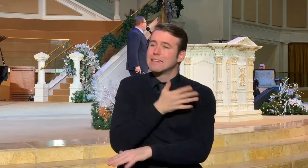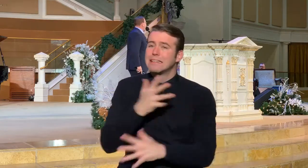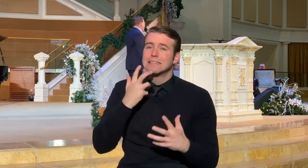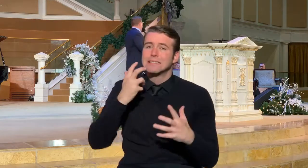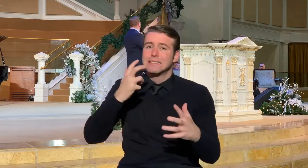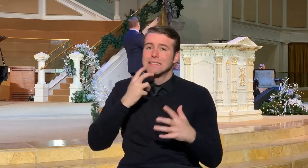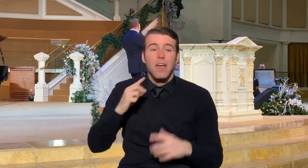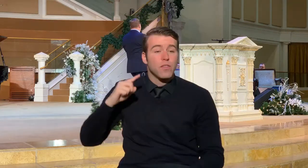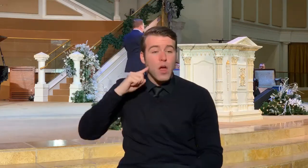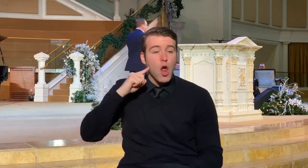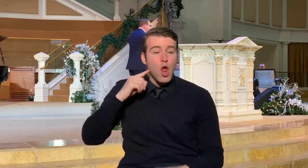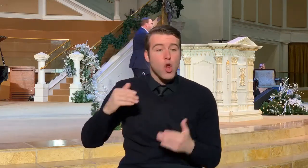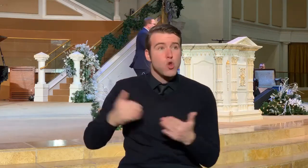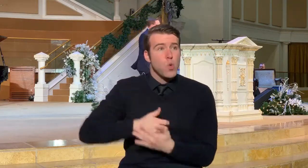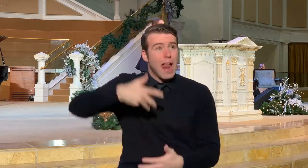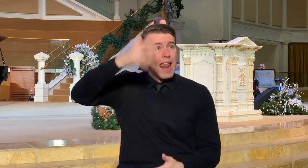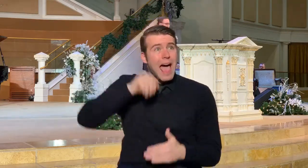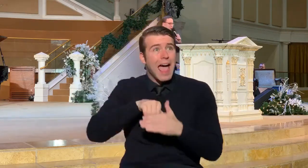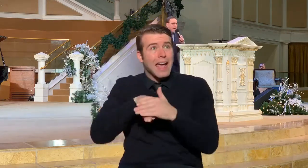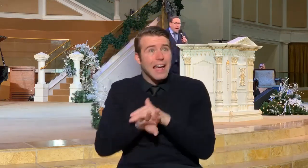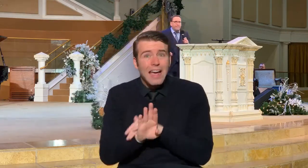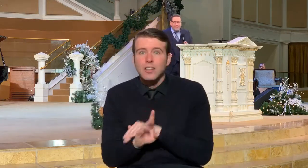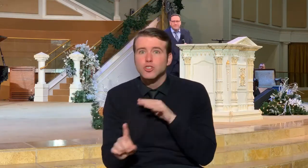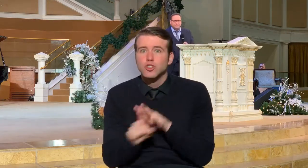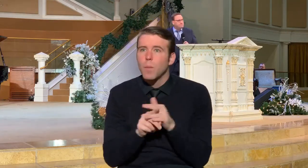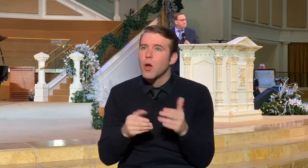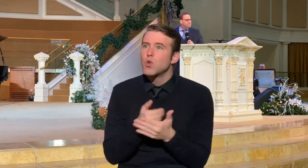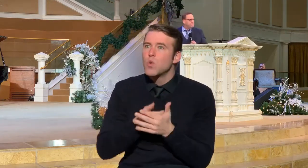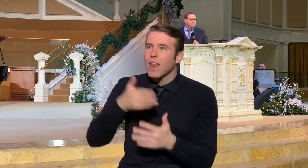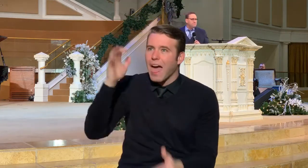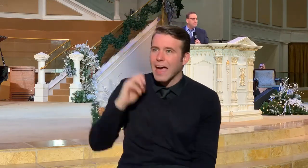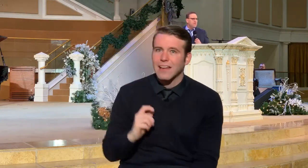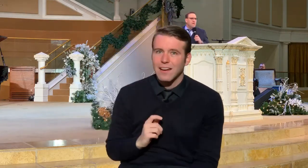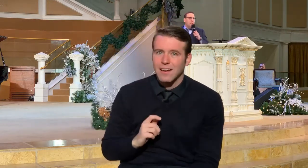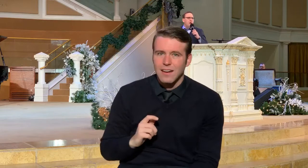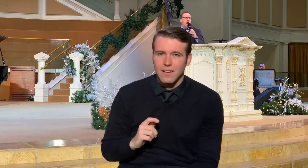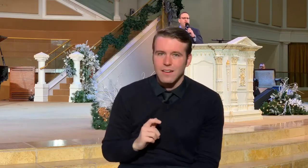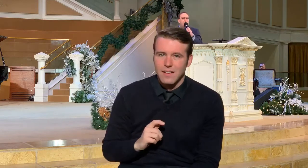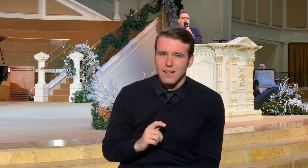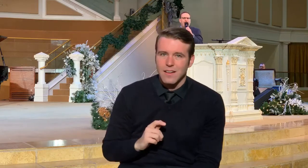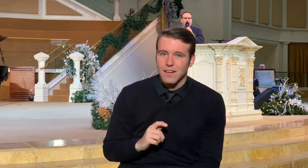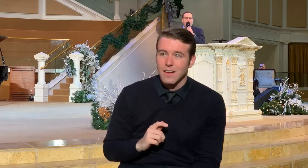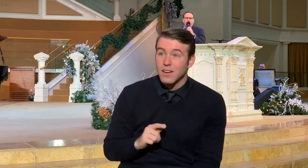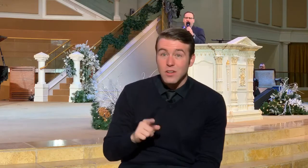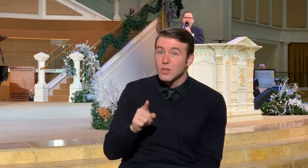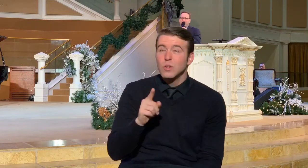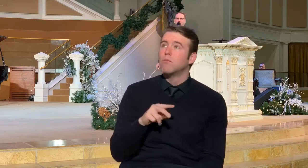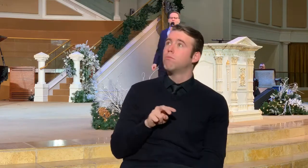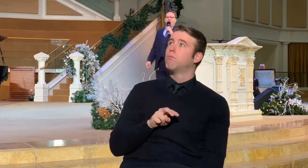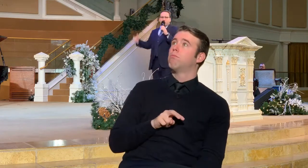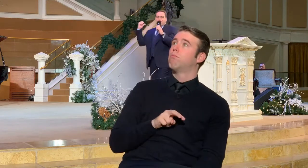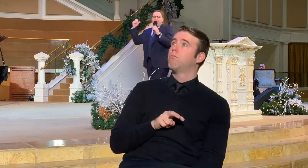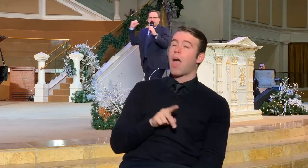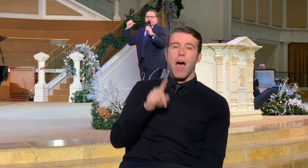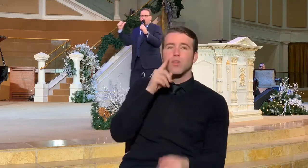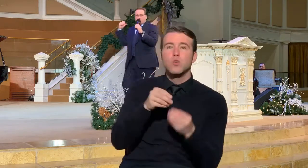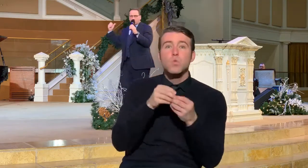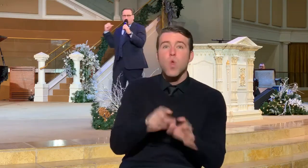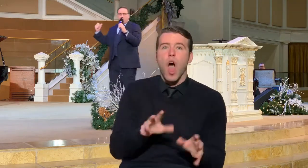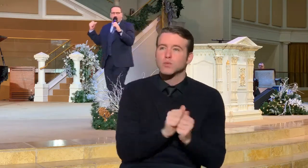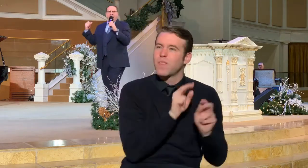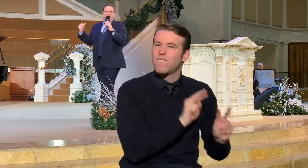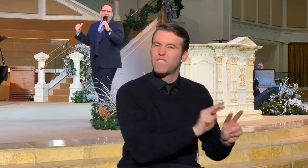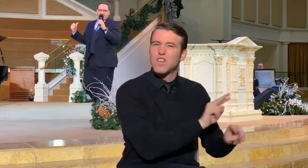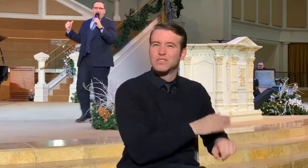to sing about a new lion that was showing up. All right. Oh, you ain't hearing me, y'all. I think you lost back in the